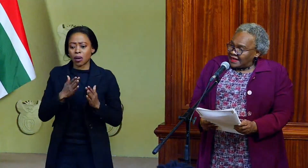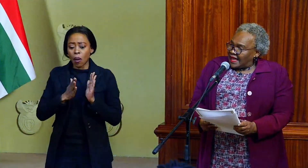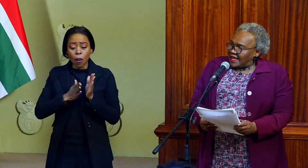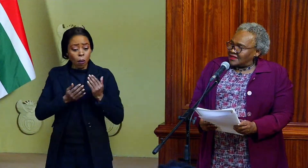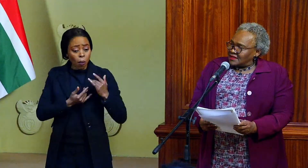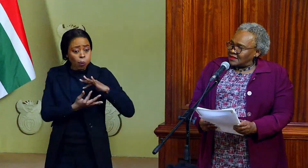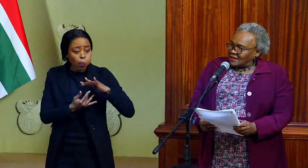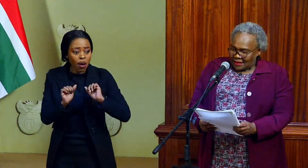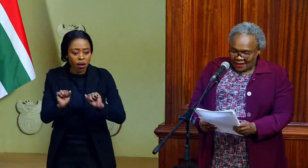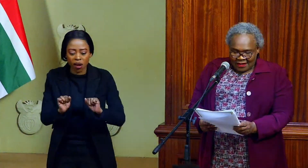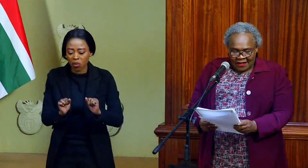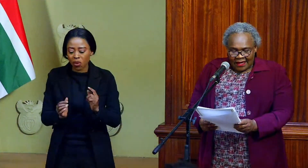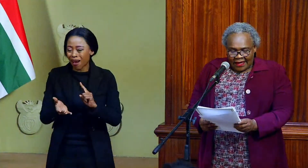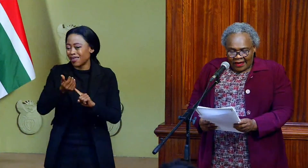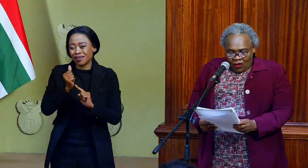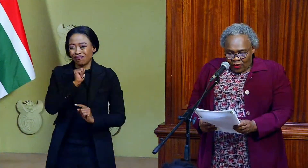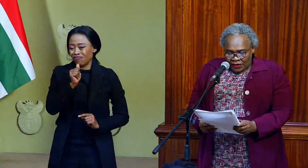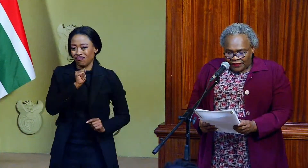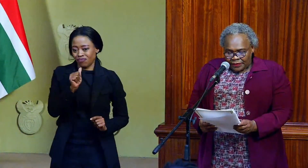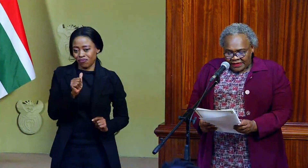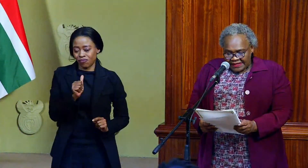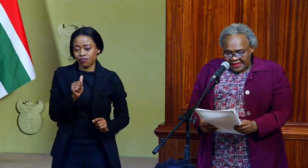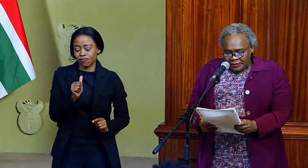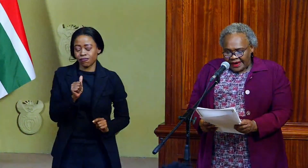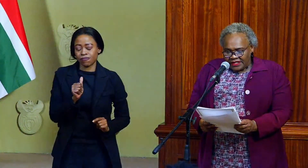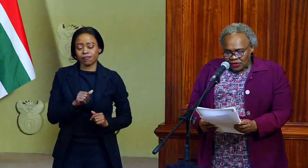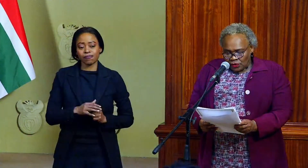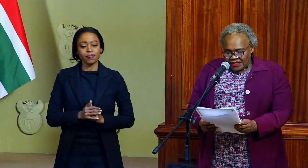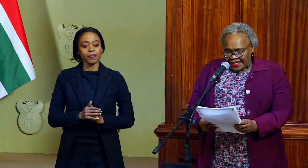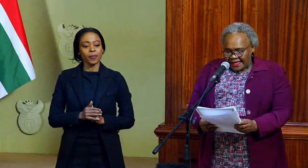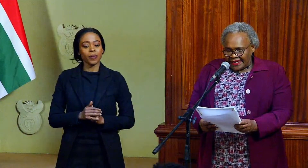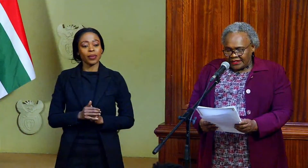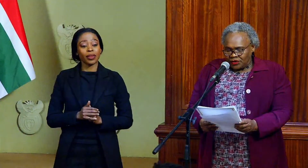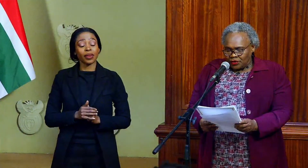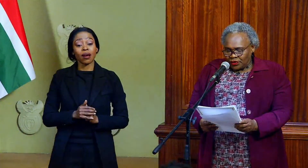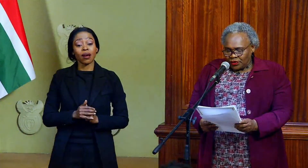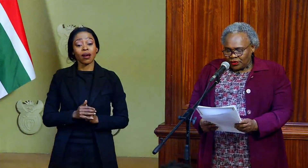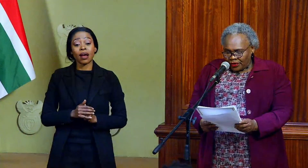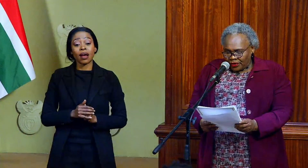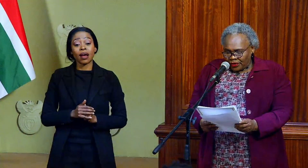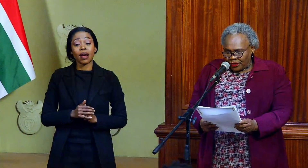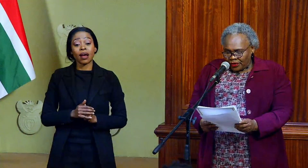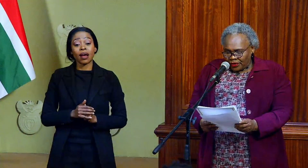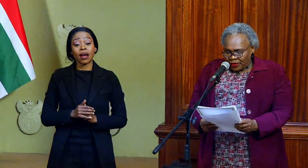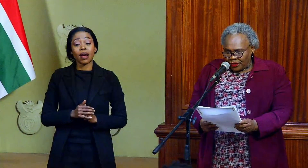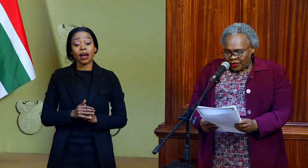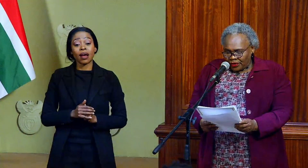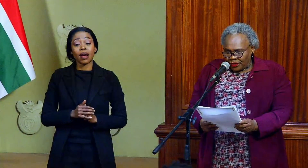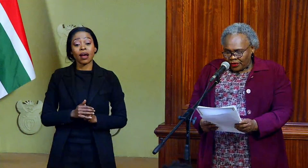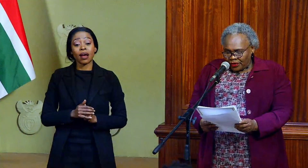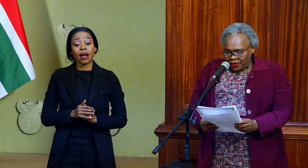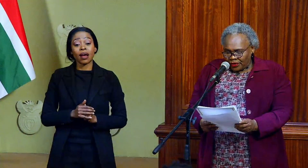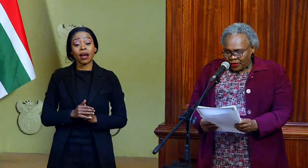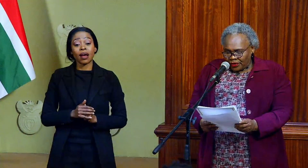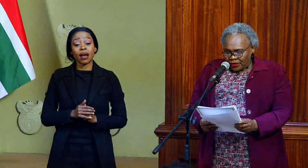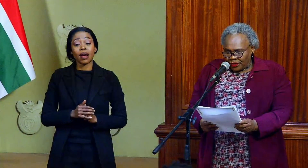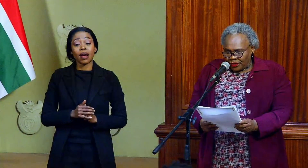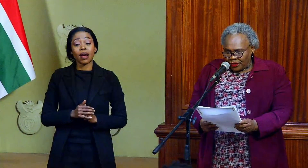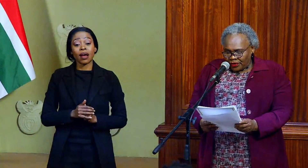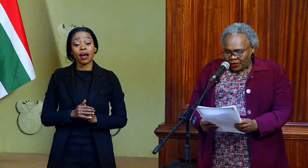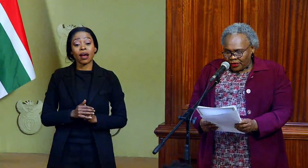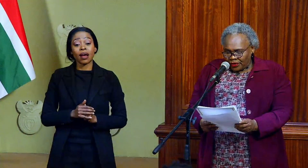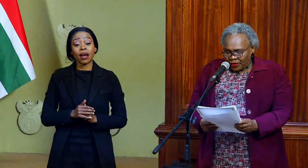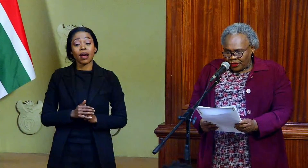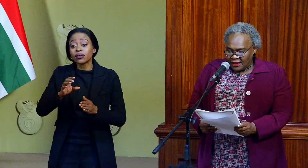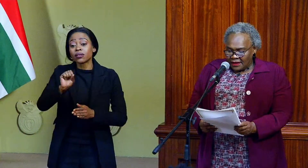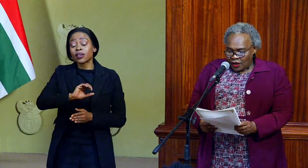were unrealized. One of the preceding milestones that led us to today was the launching of the South African